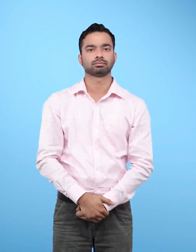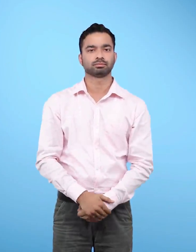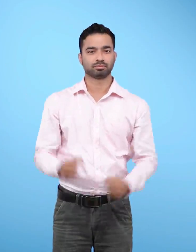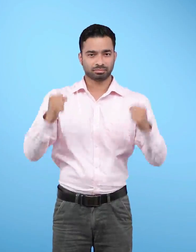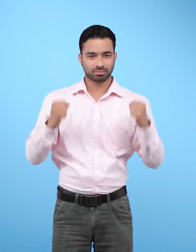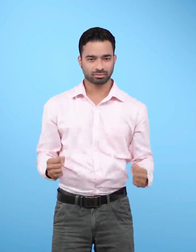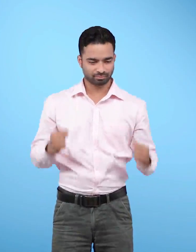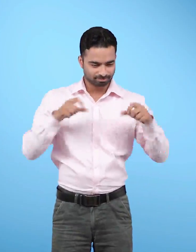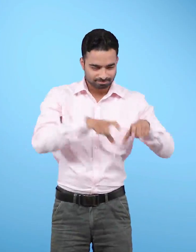chair seat,